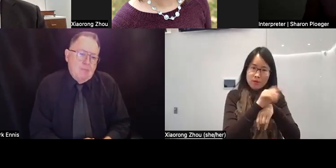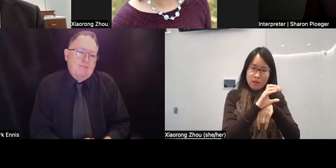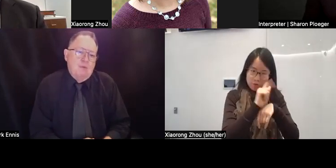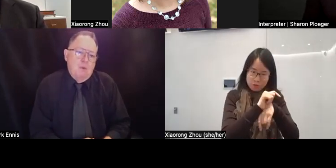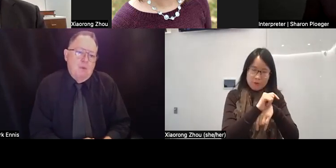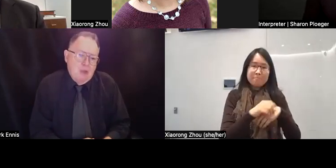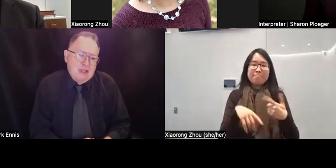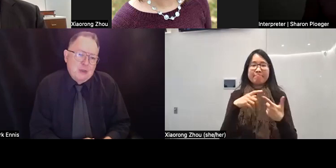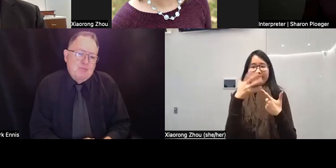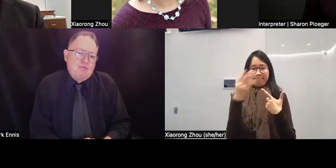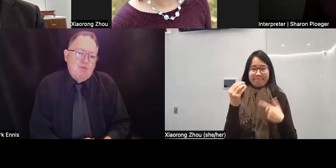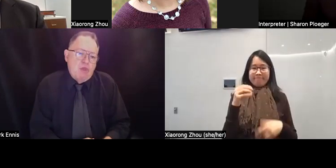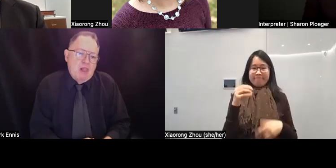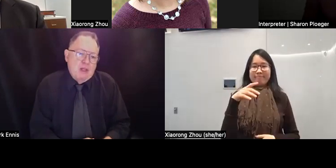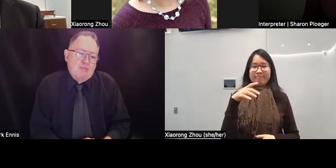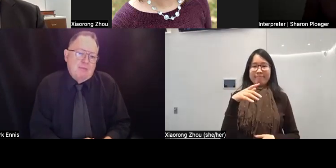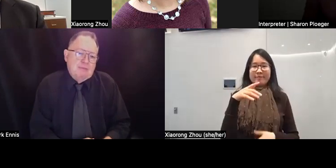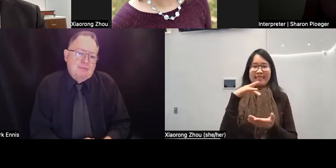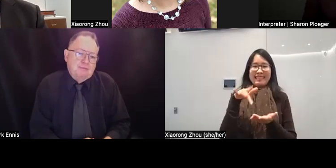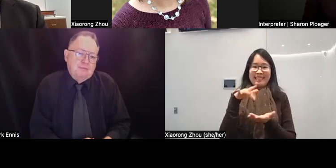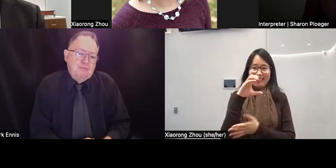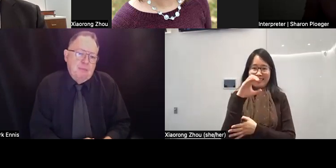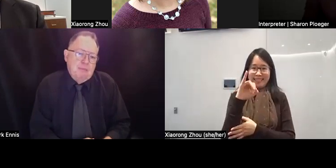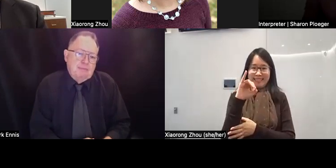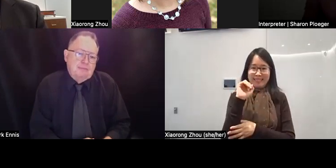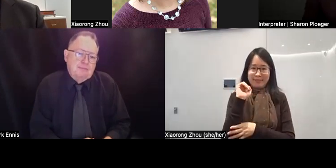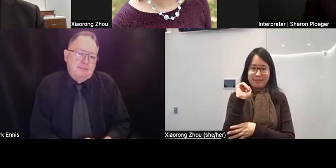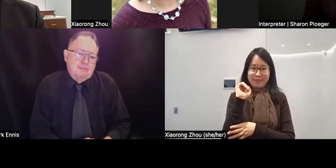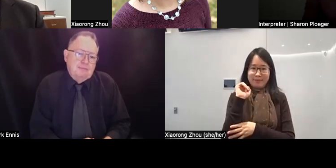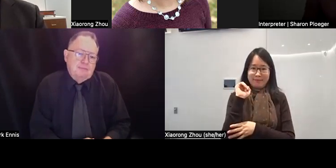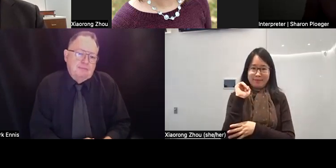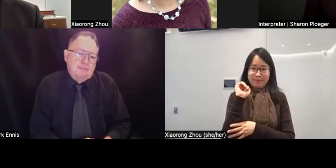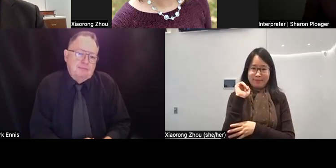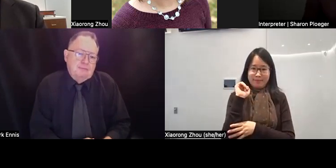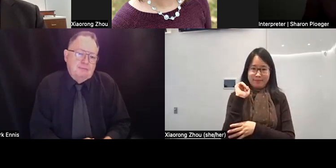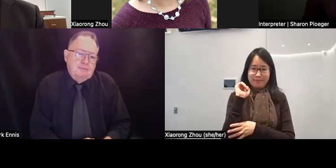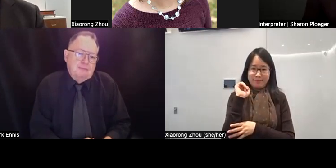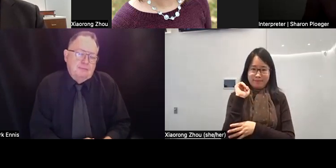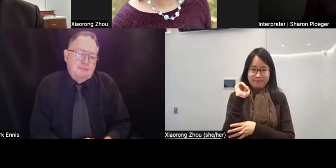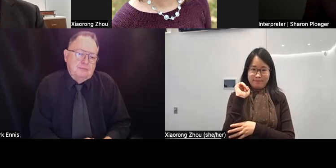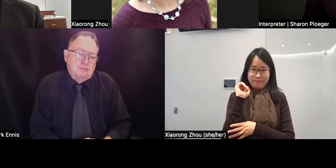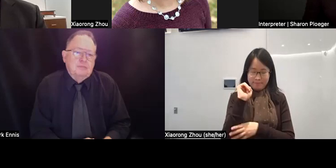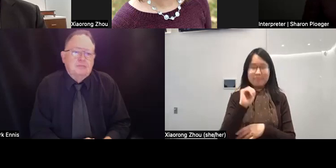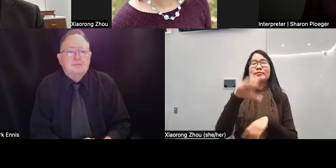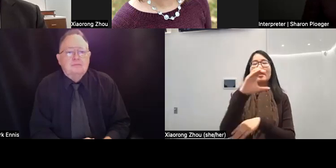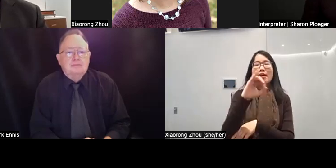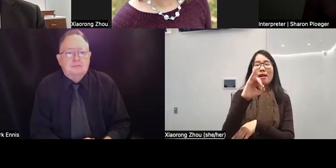teach, working as a consultant in that framework, going from ASL to CSL.